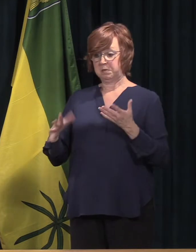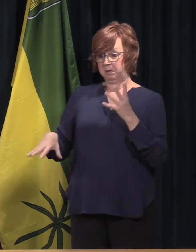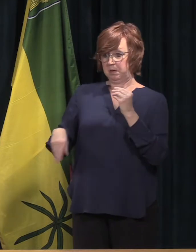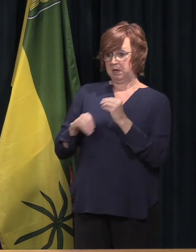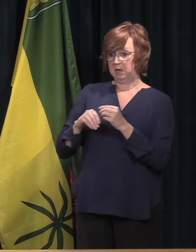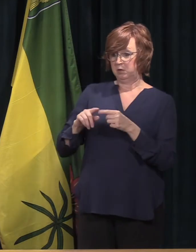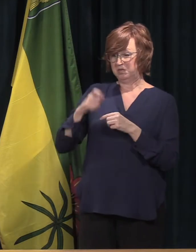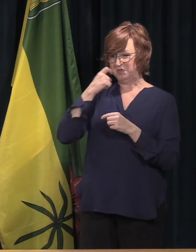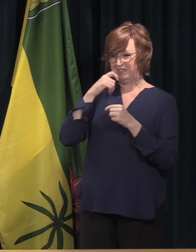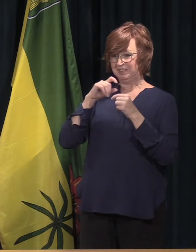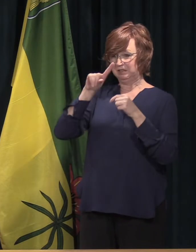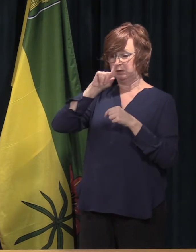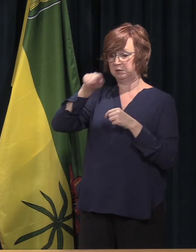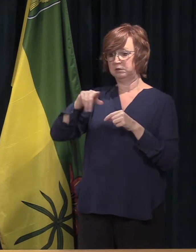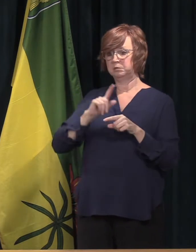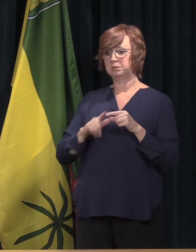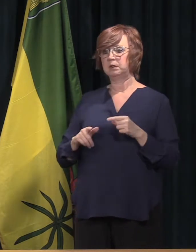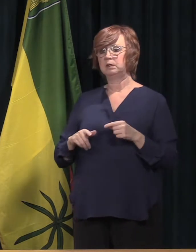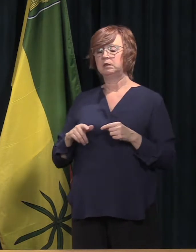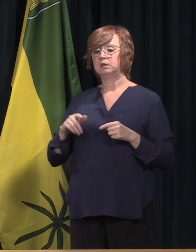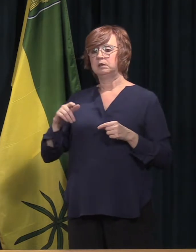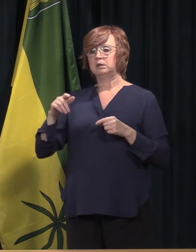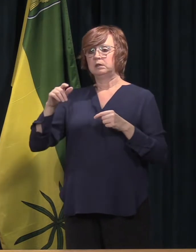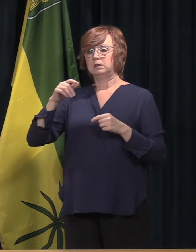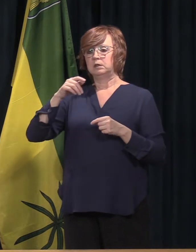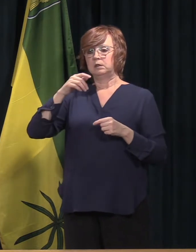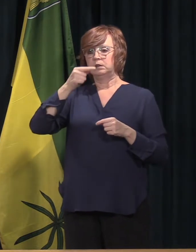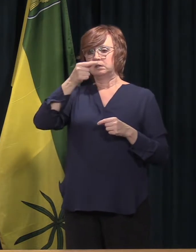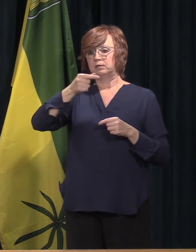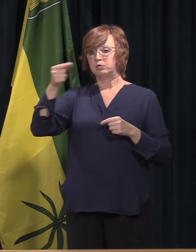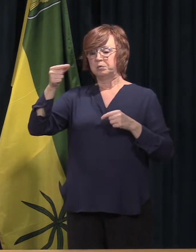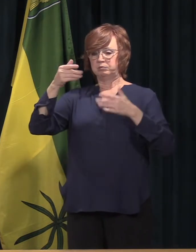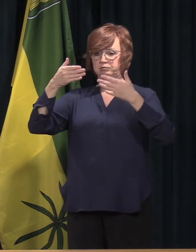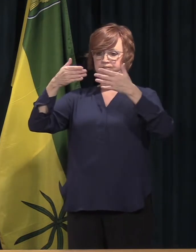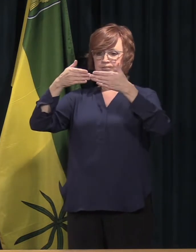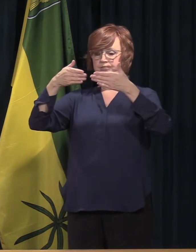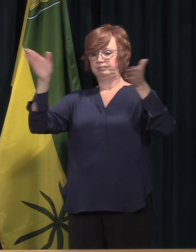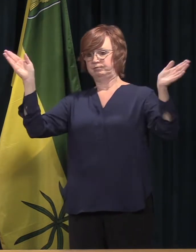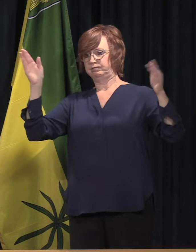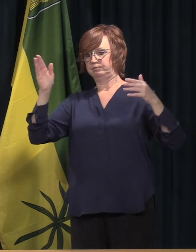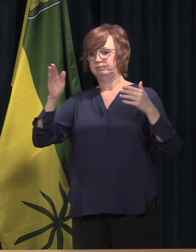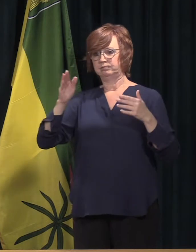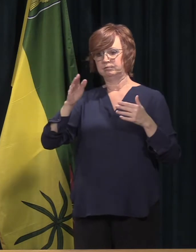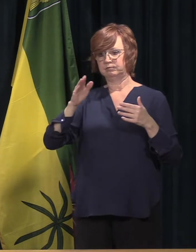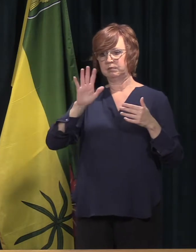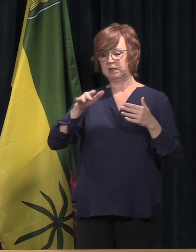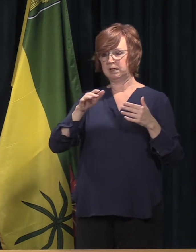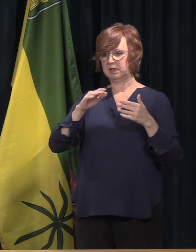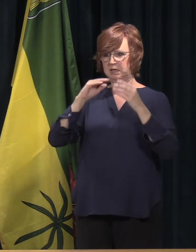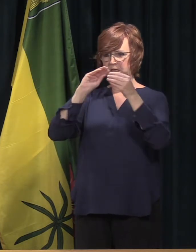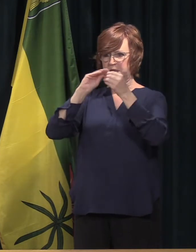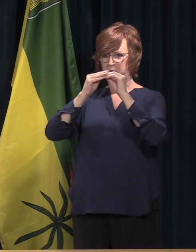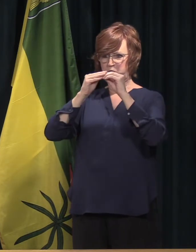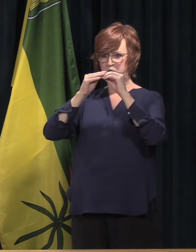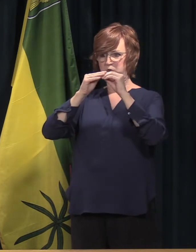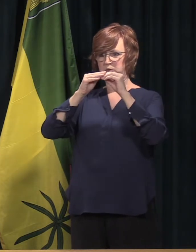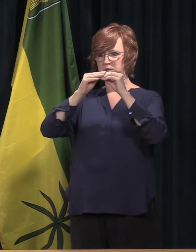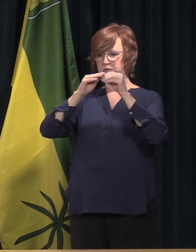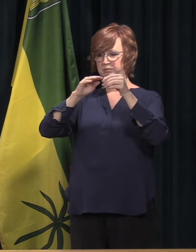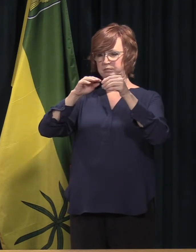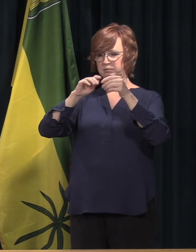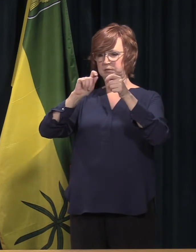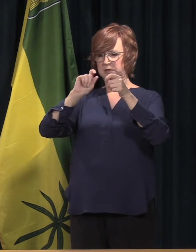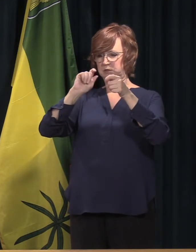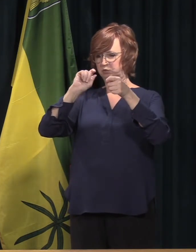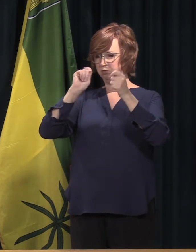for the event limit to be dropped. And I understand you're saying, just because it's 50, don't pack a room with